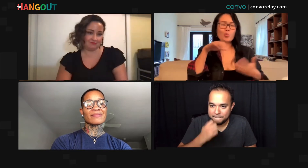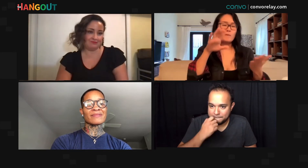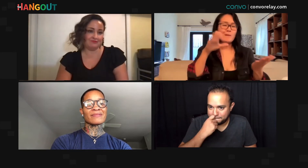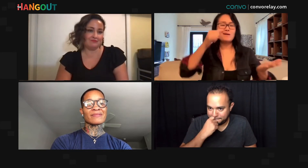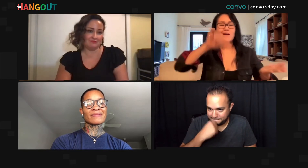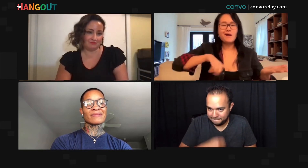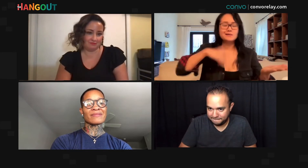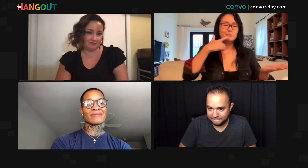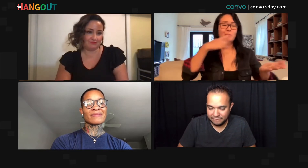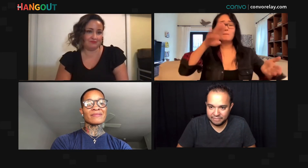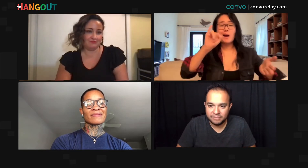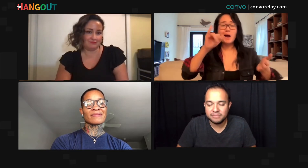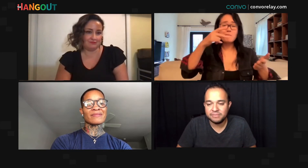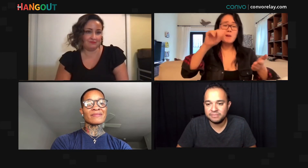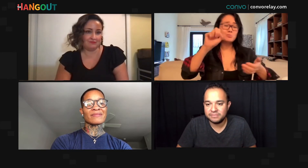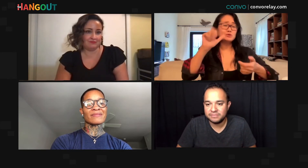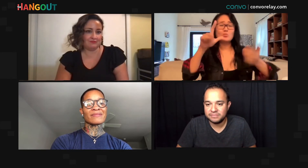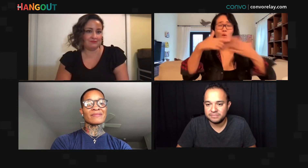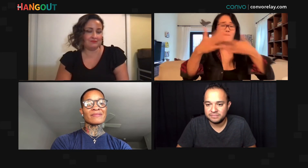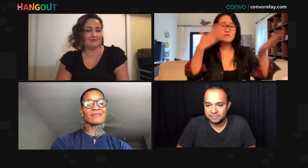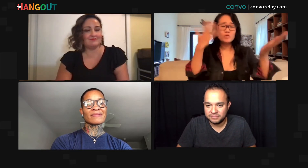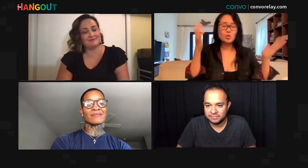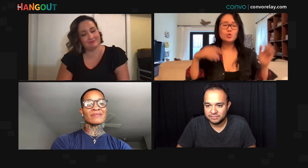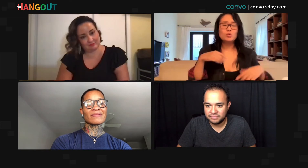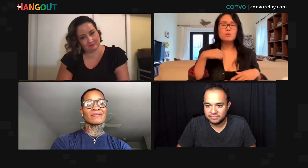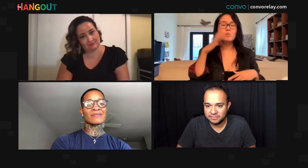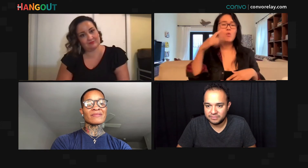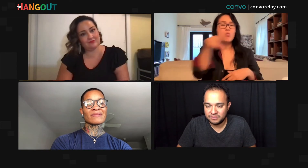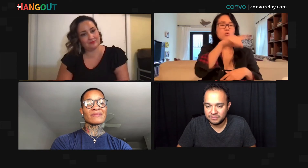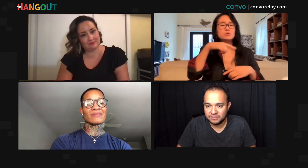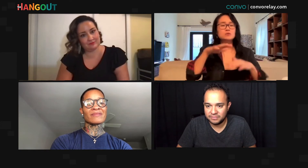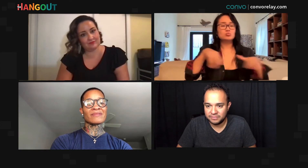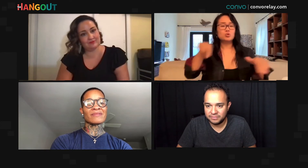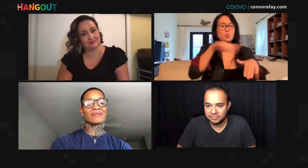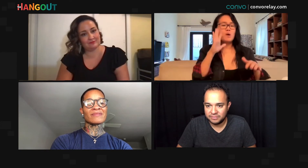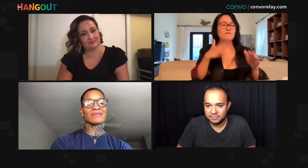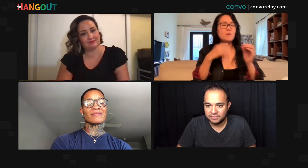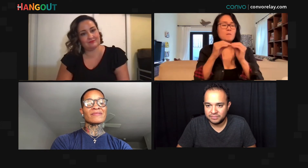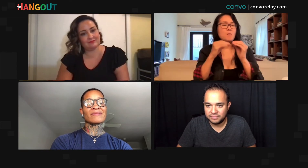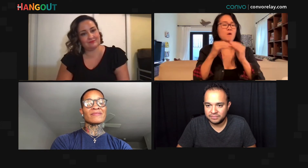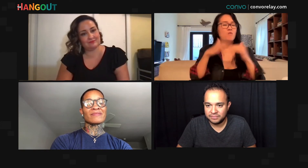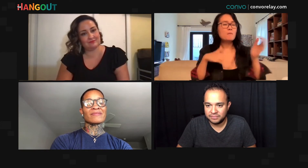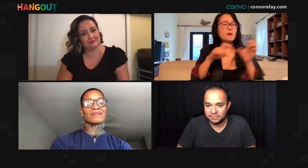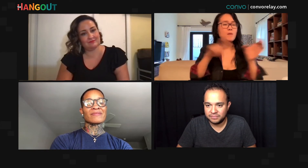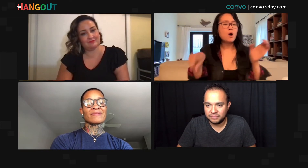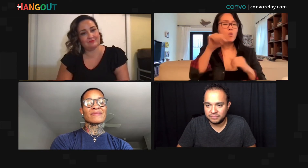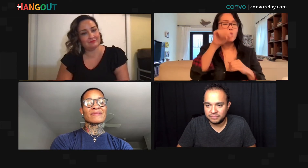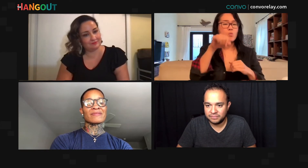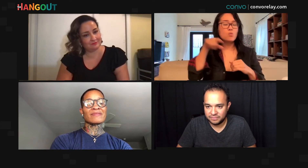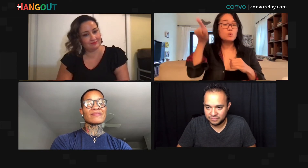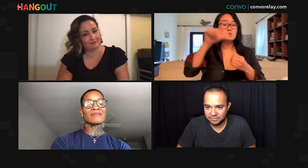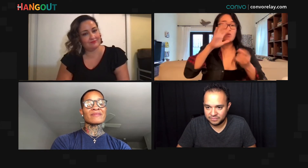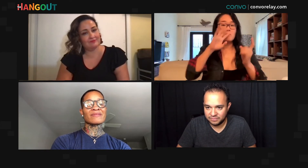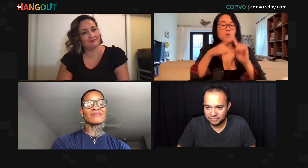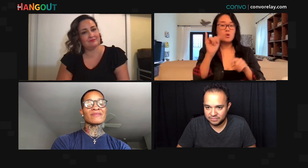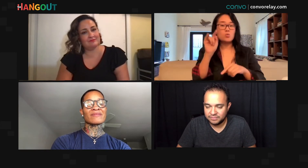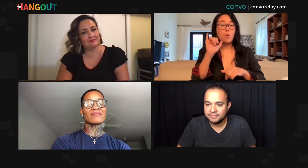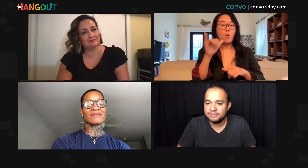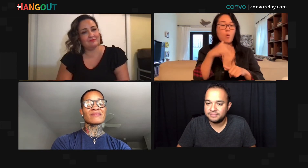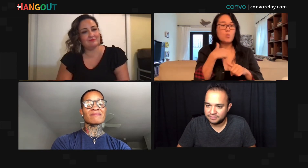were out and they were just proud of being gay or lesbian, bi, or pansexual, then children would have felt more comfortable coming out. But they didn't talk